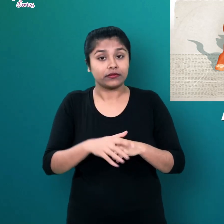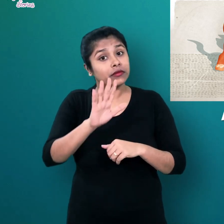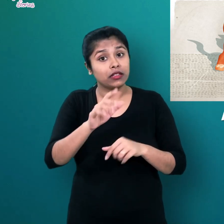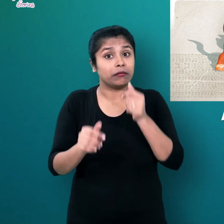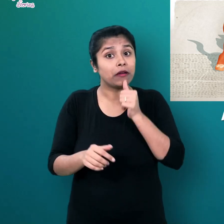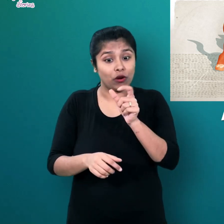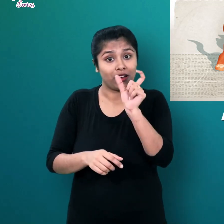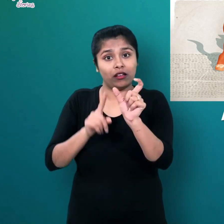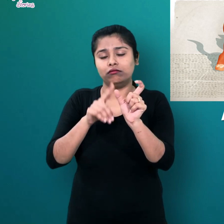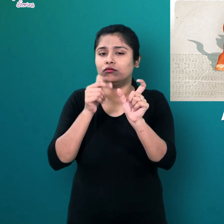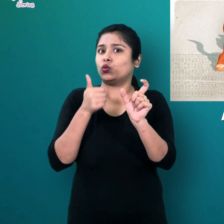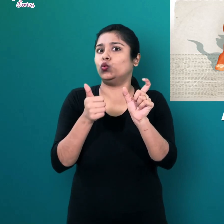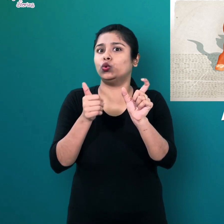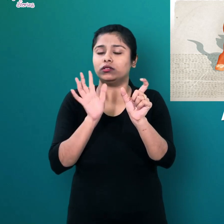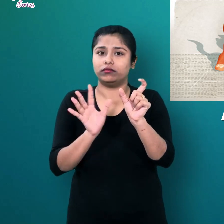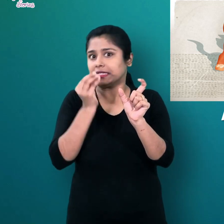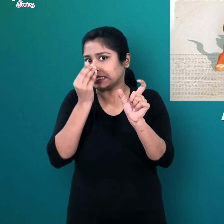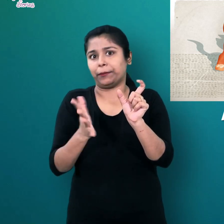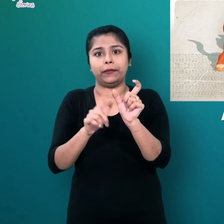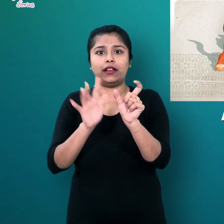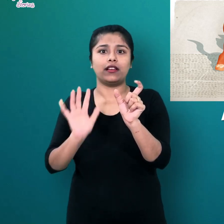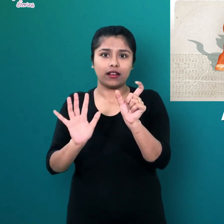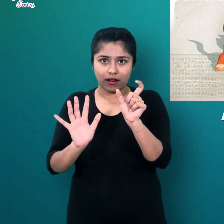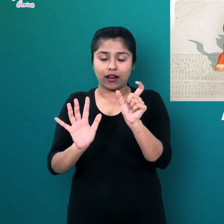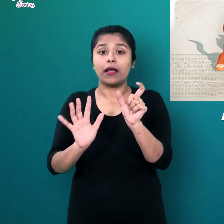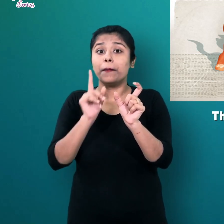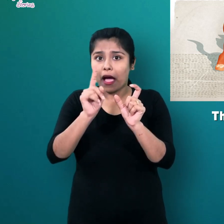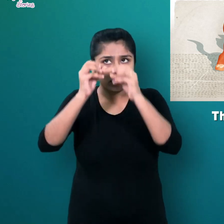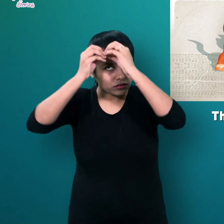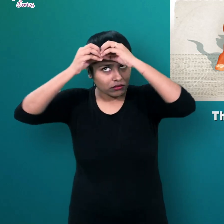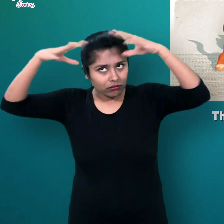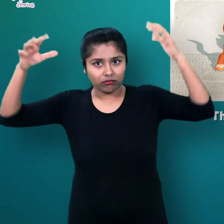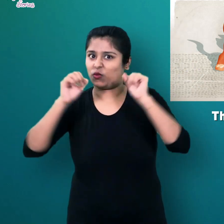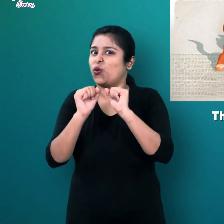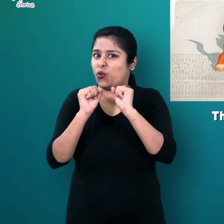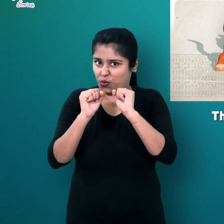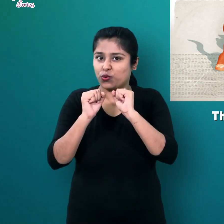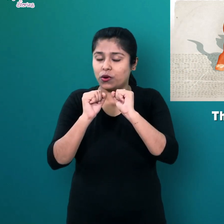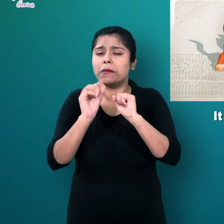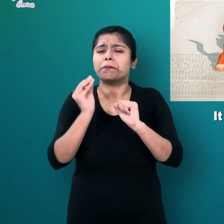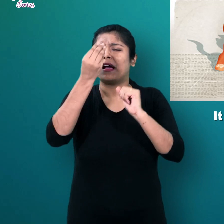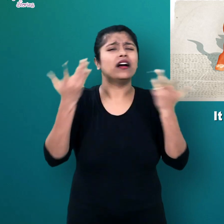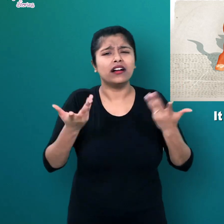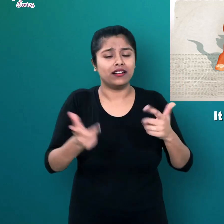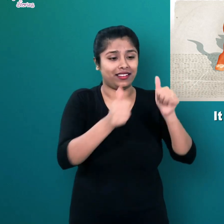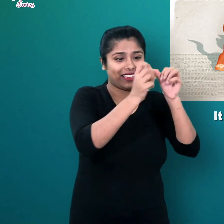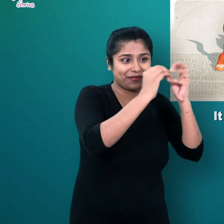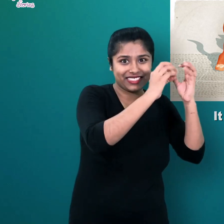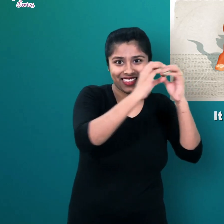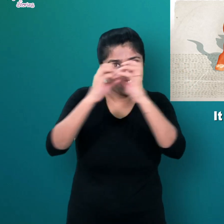A good password is difficult to guess. The longer it is, the harder it is to guess. It is better